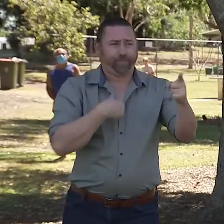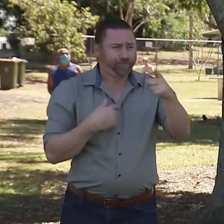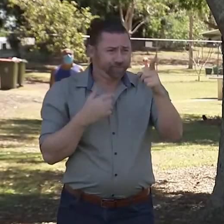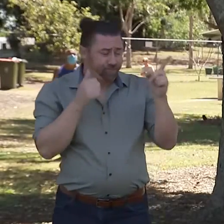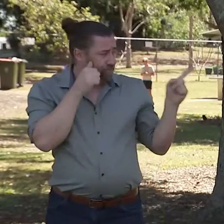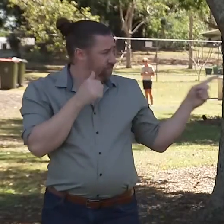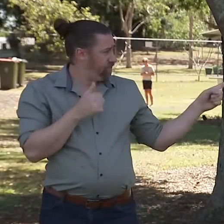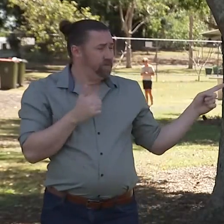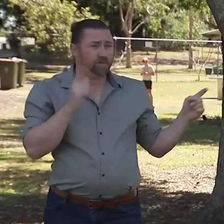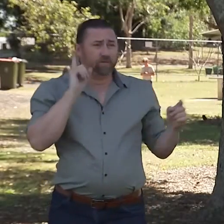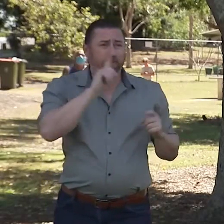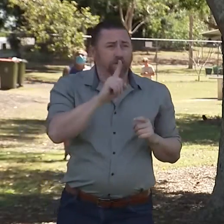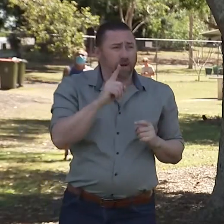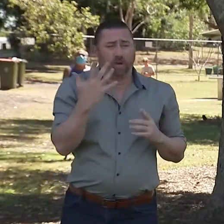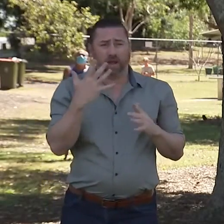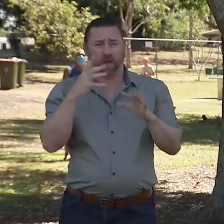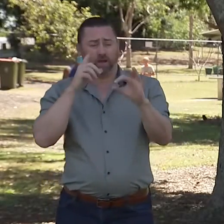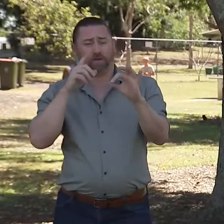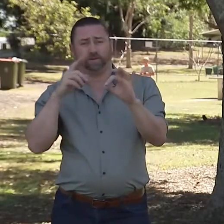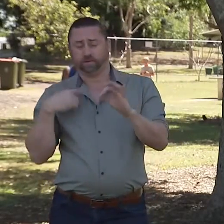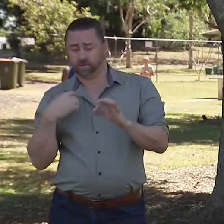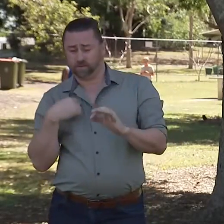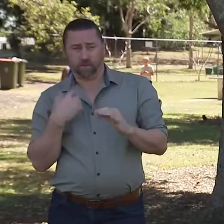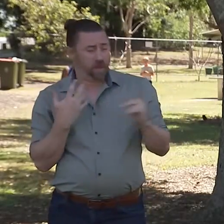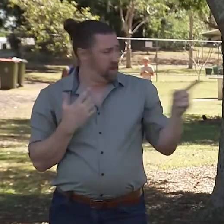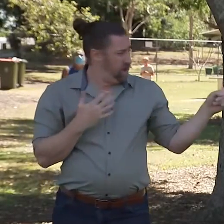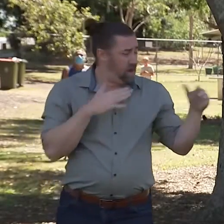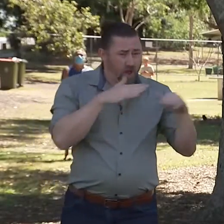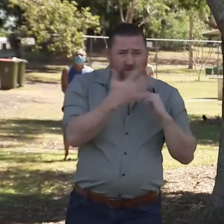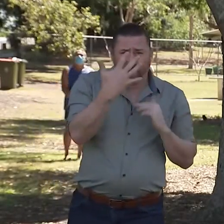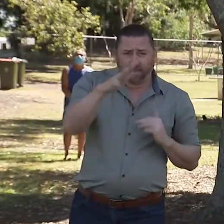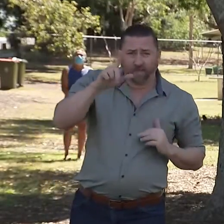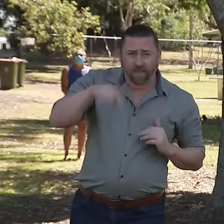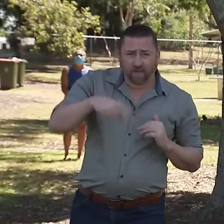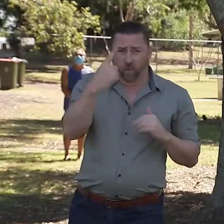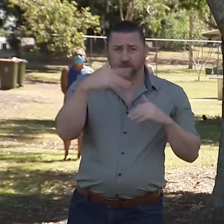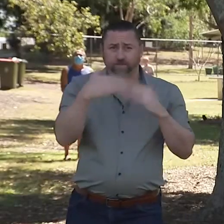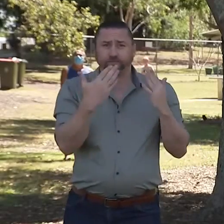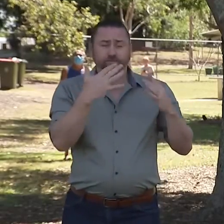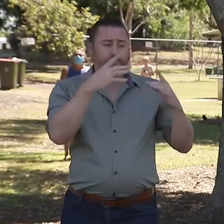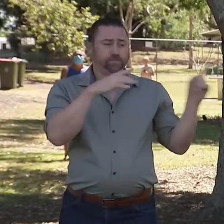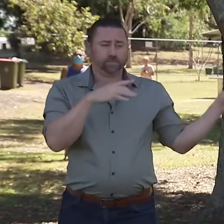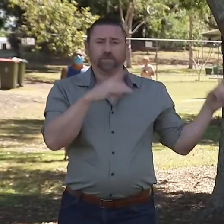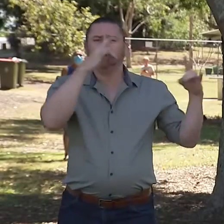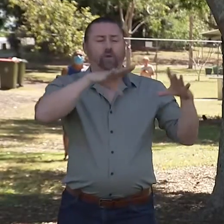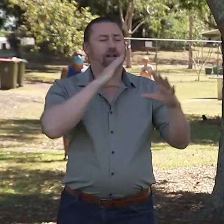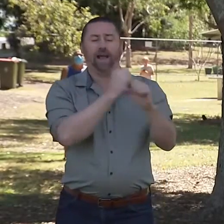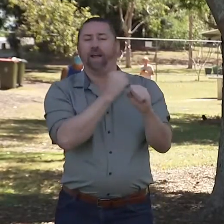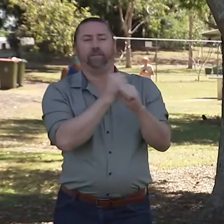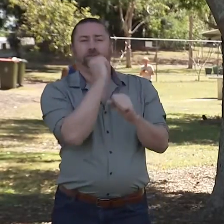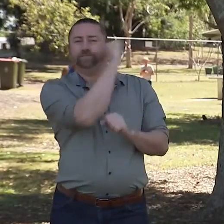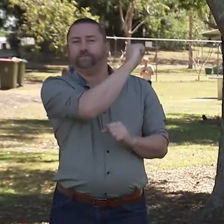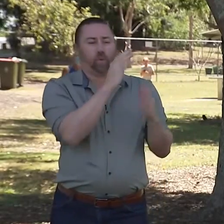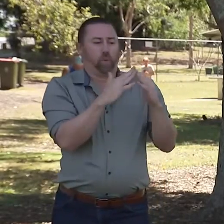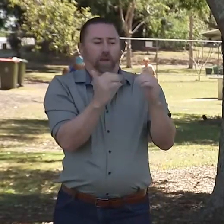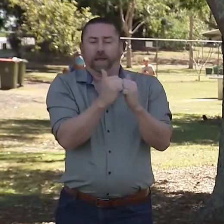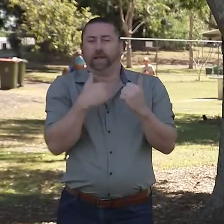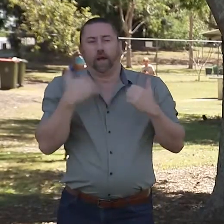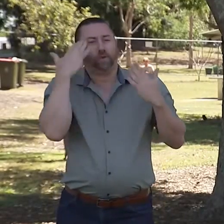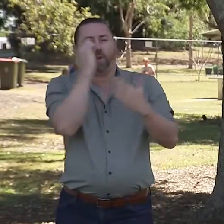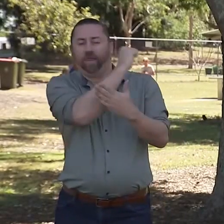if you know, in the last 24 hours, combined all those together, Yep. are you getting over 50,000 a day? The Commonwealth doesn't report on the